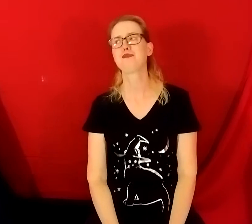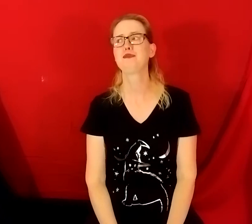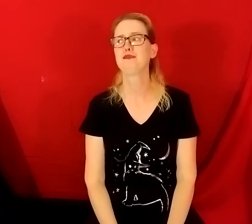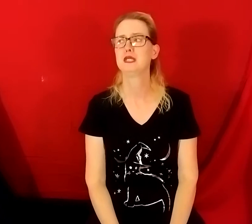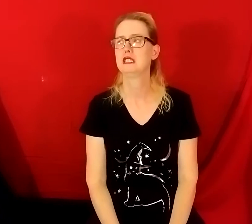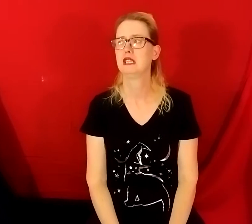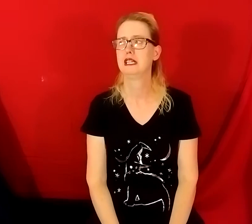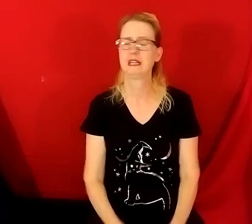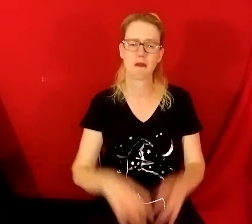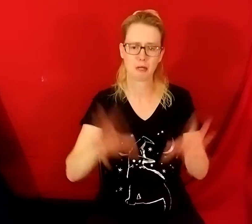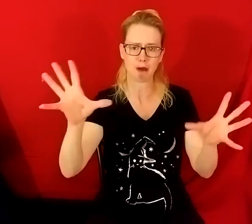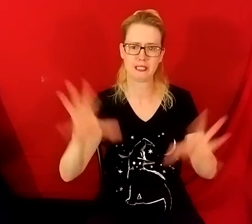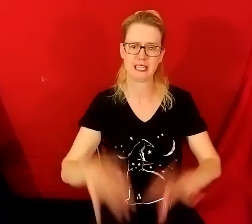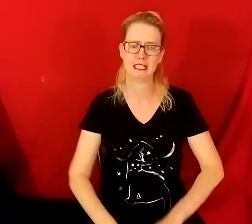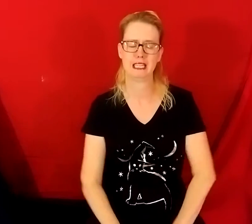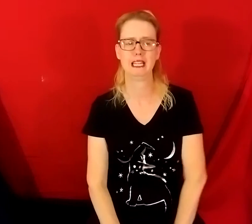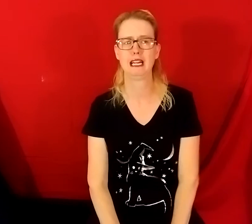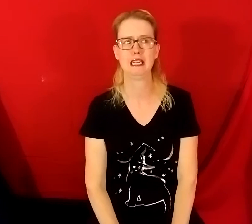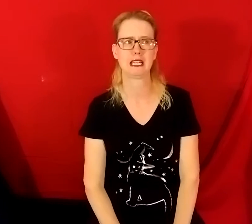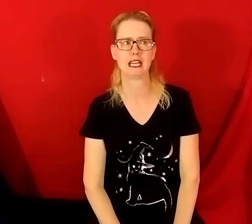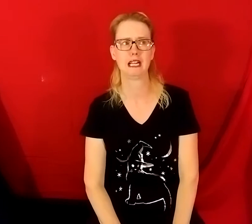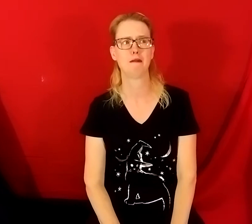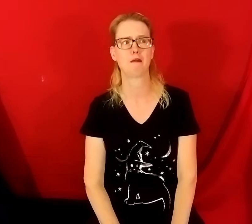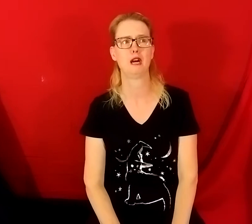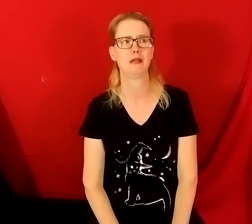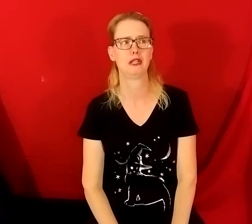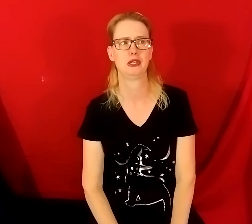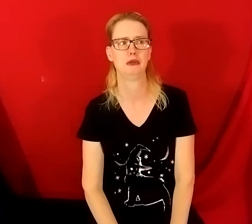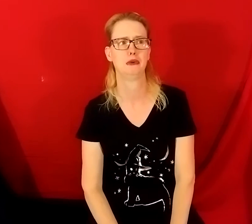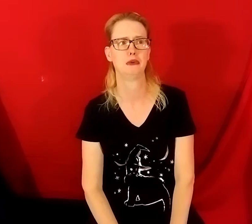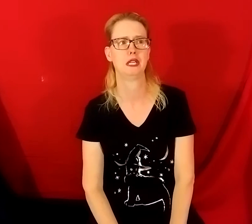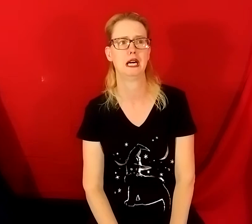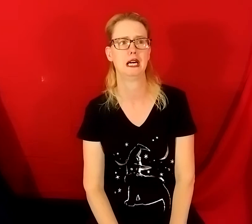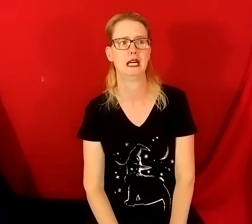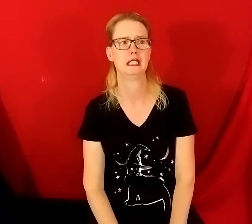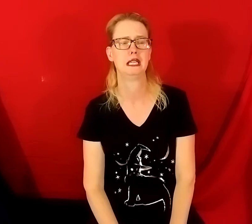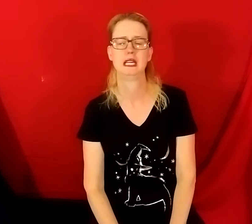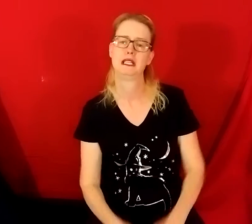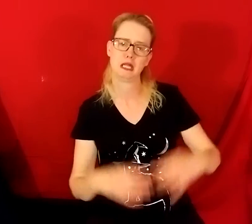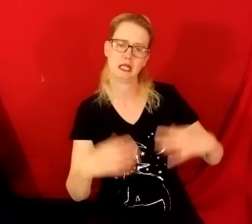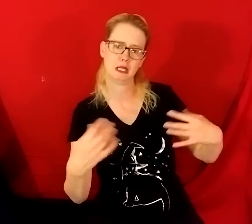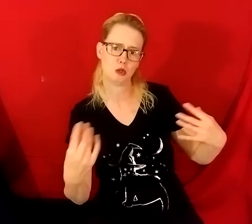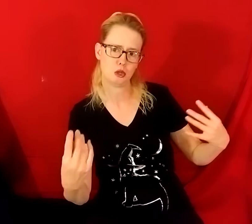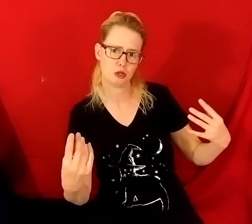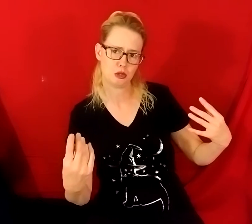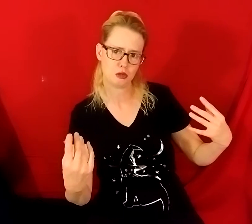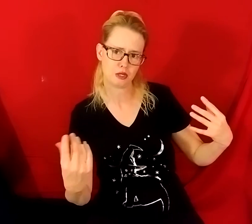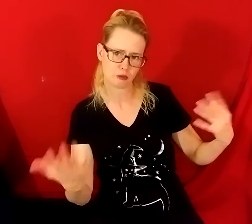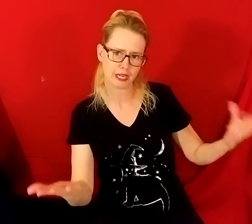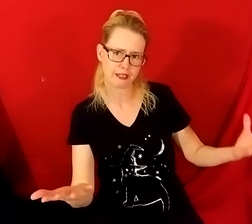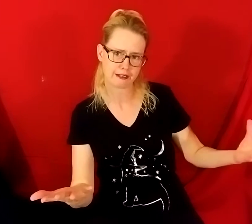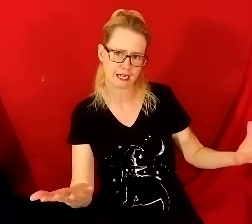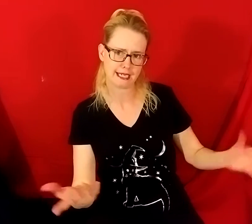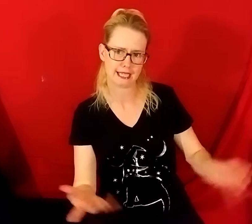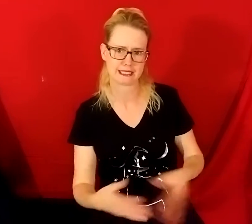So, it just brought me that. And then it kind of brought me to, uh, the, the way that Guy acted in this